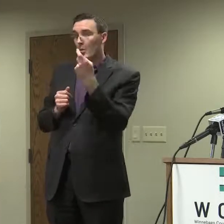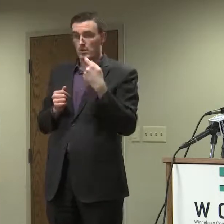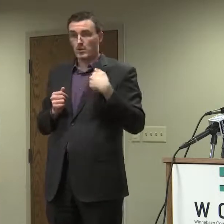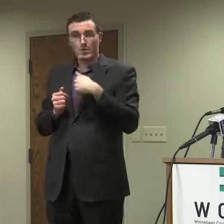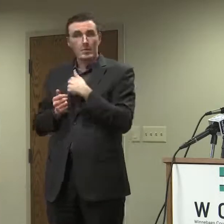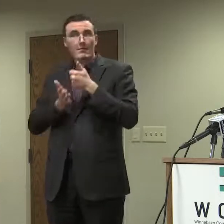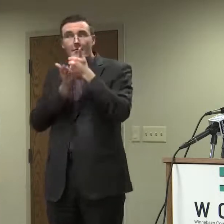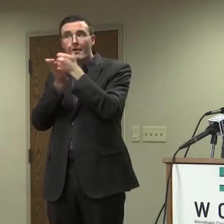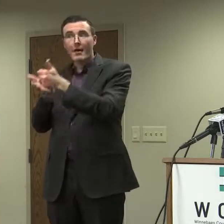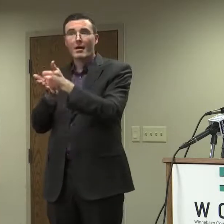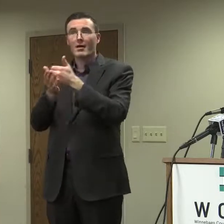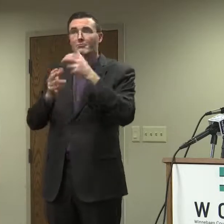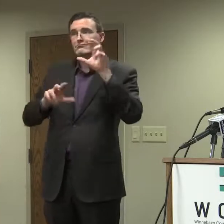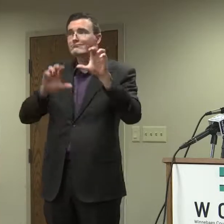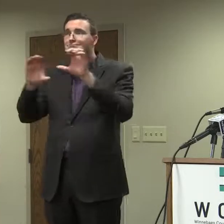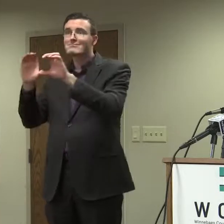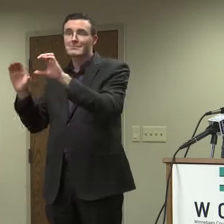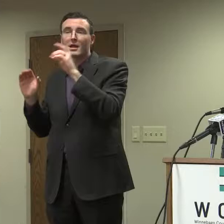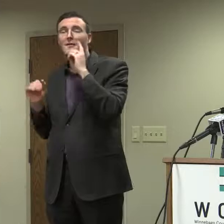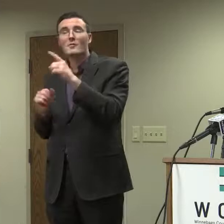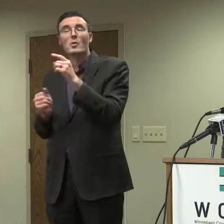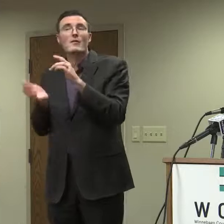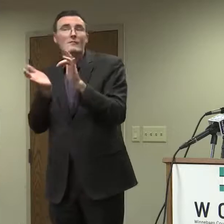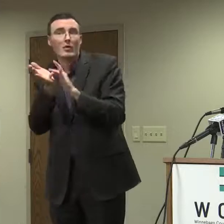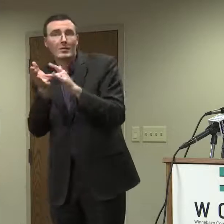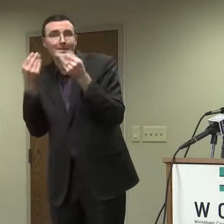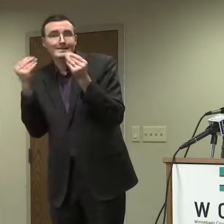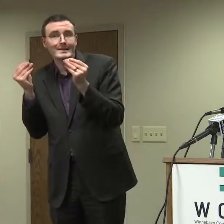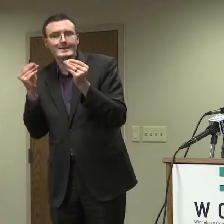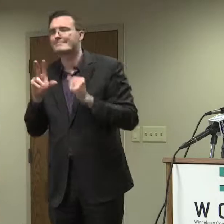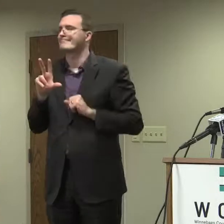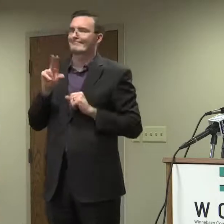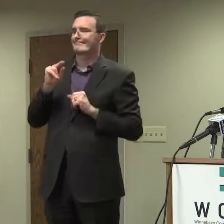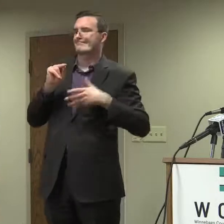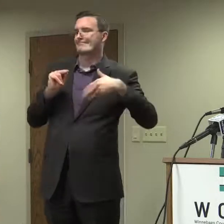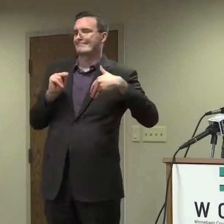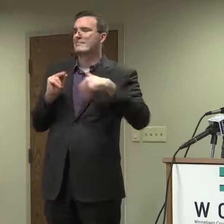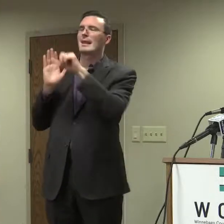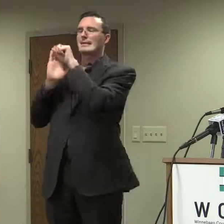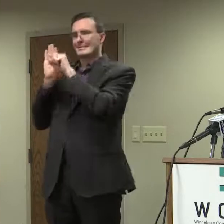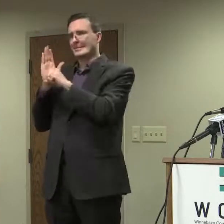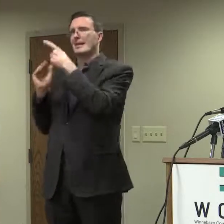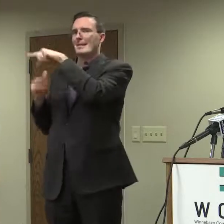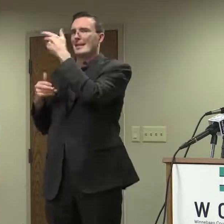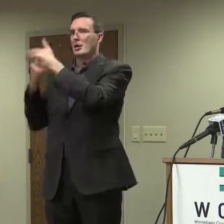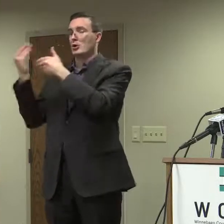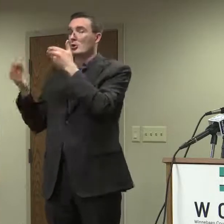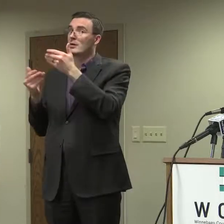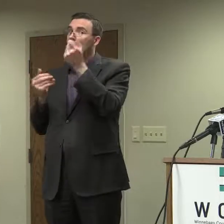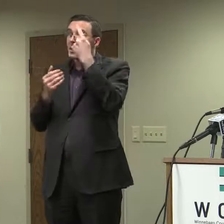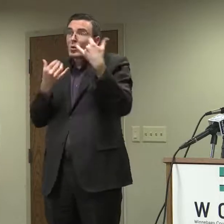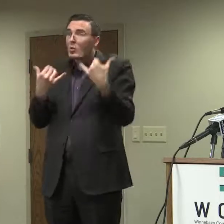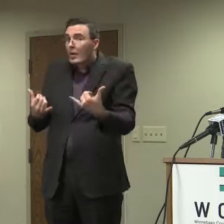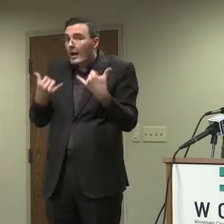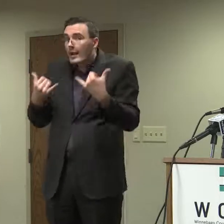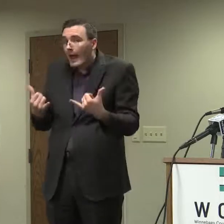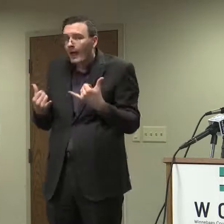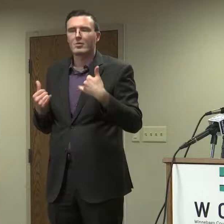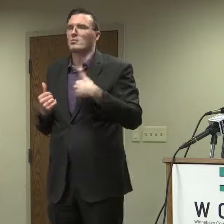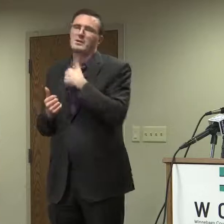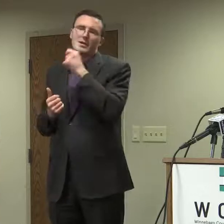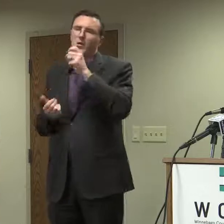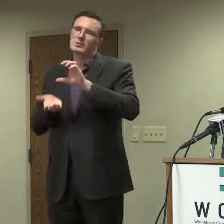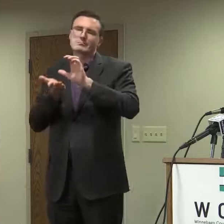time. The state is working through some of those plans. We don't know where that's at, but as of today, we are not involved with disbursement of vaccine to the